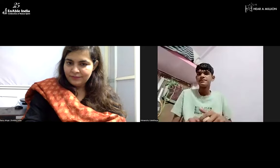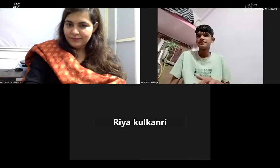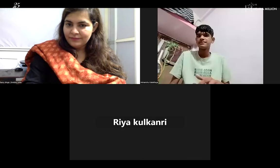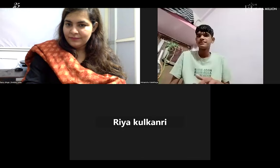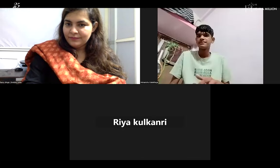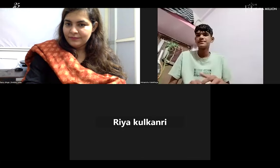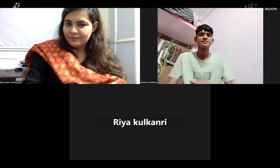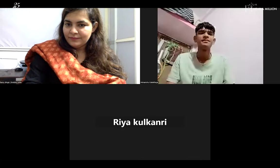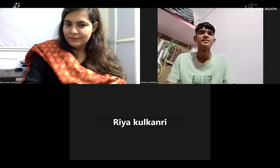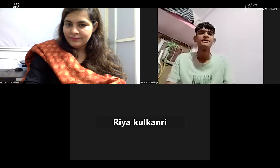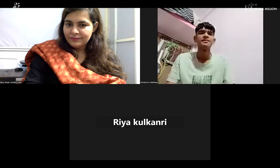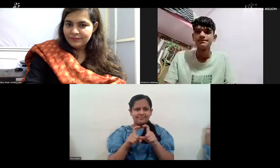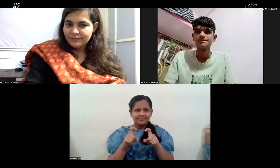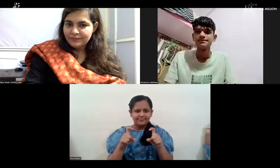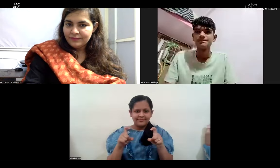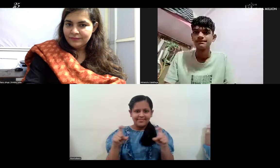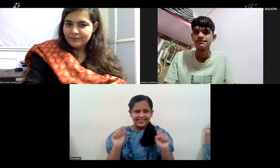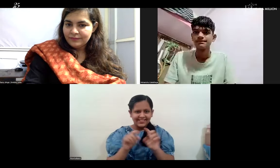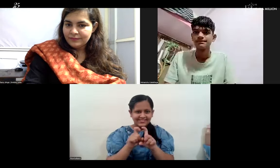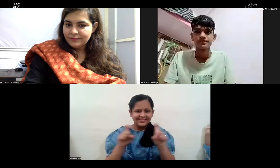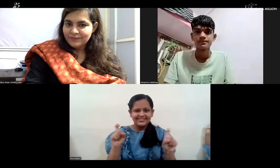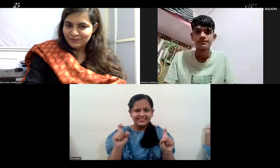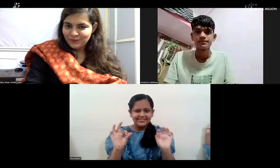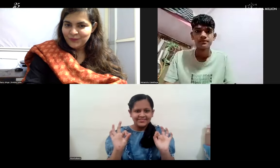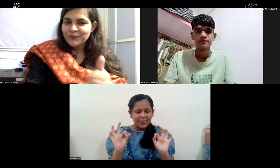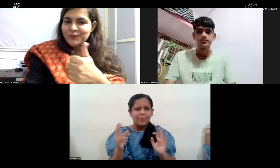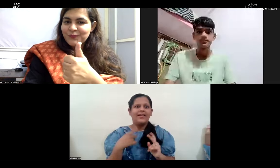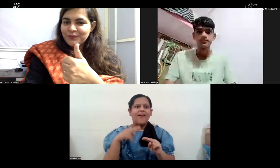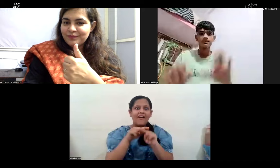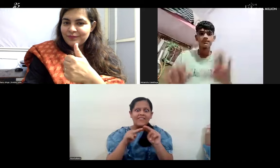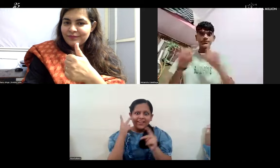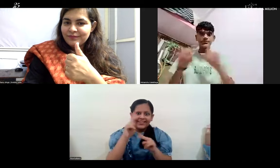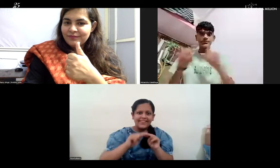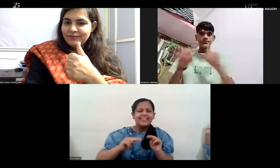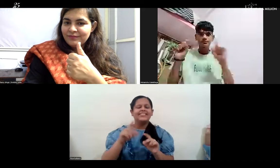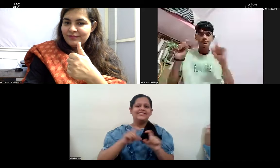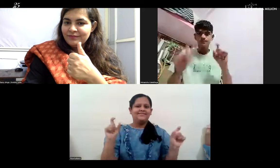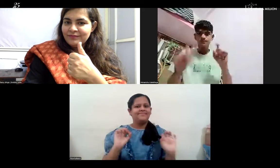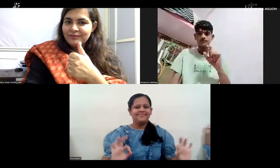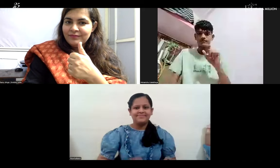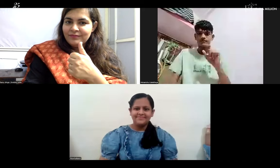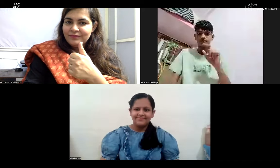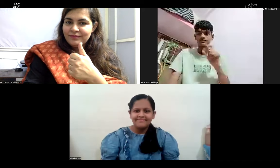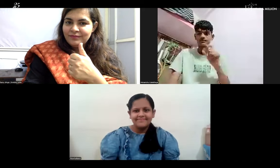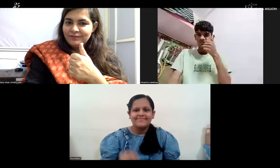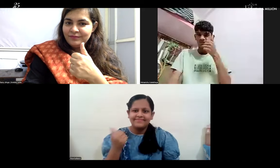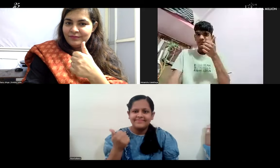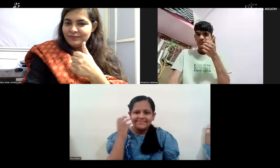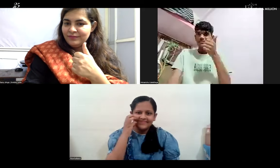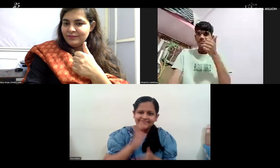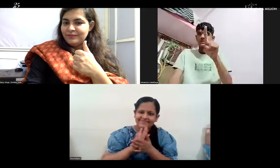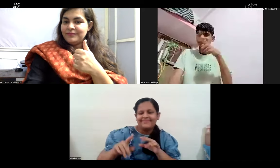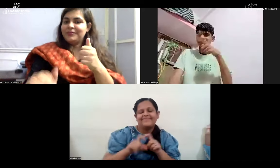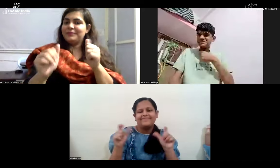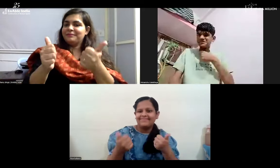really excites me, and I want to be achiever in the field of badminton. I hope I achieve good. Then,